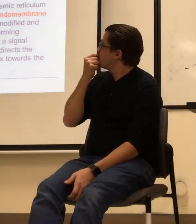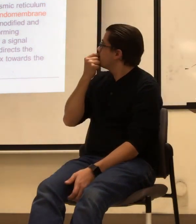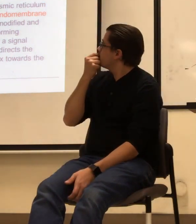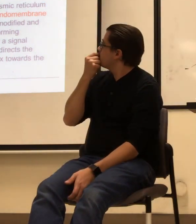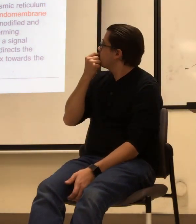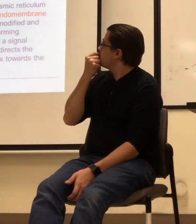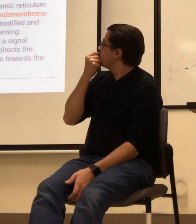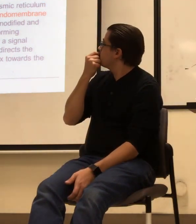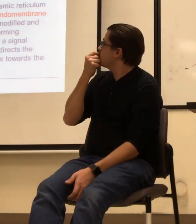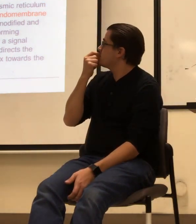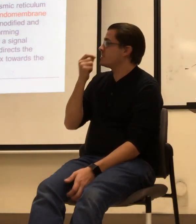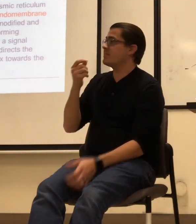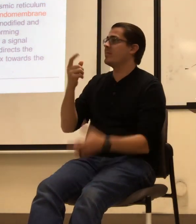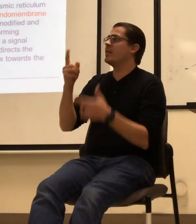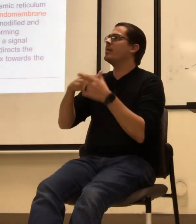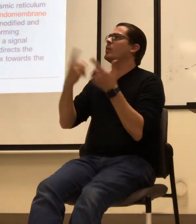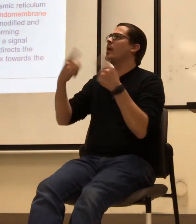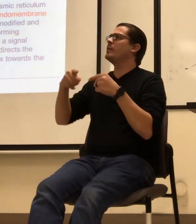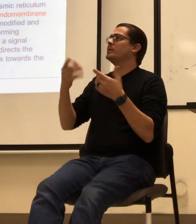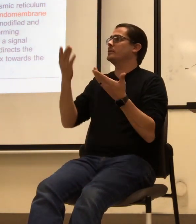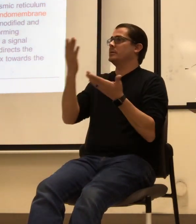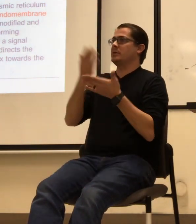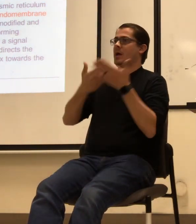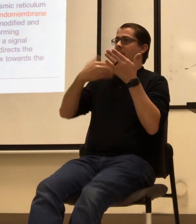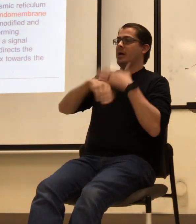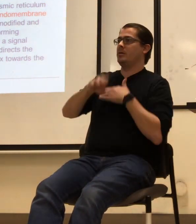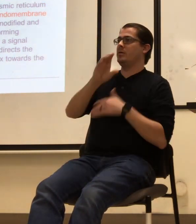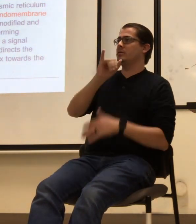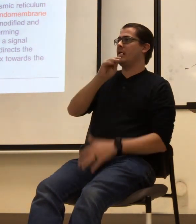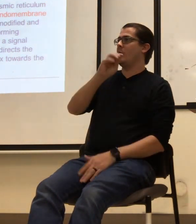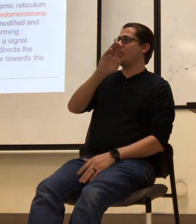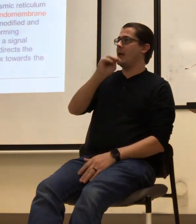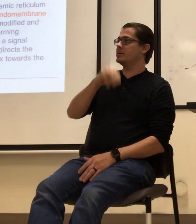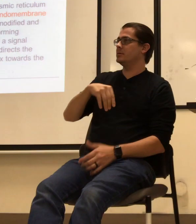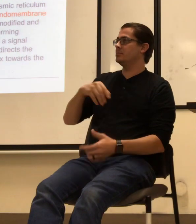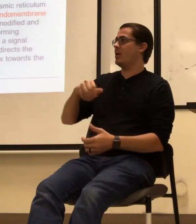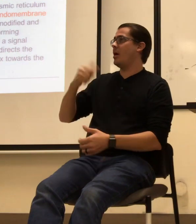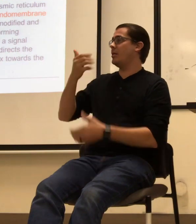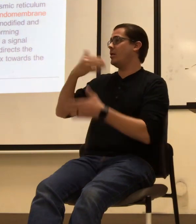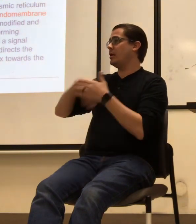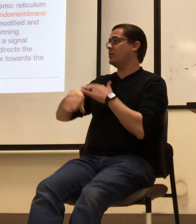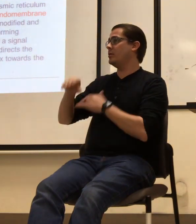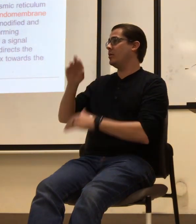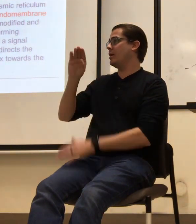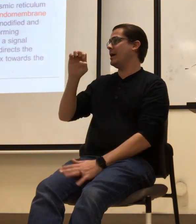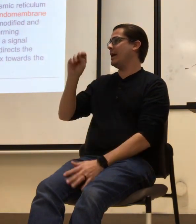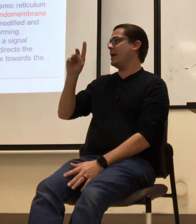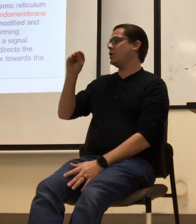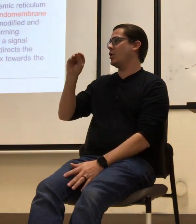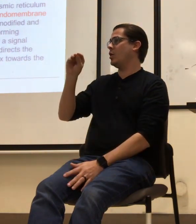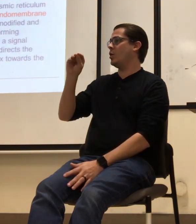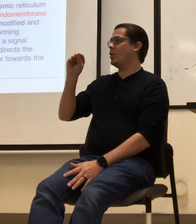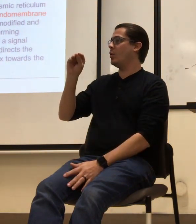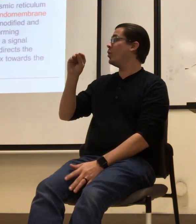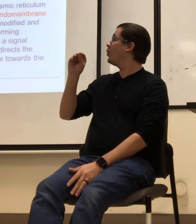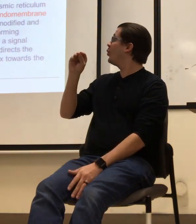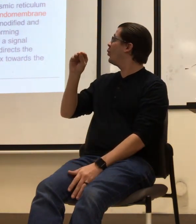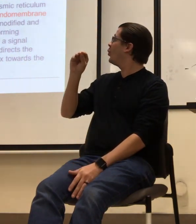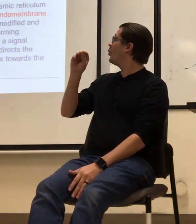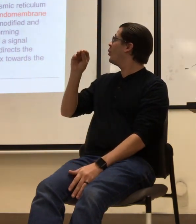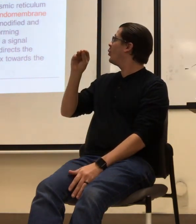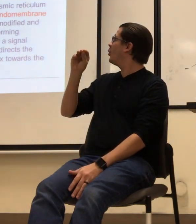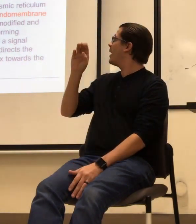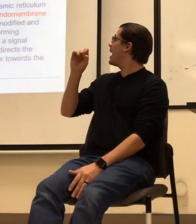some just enter the cytoplasm. Many enter the endoplasmic reticulum and move through the system. They're modified, they're packaged. They are